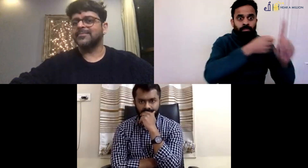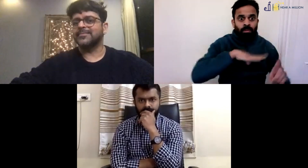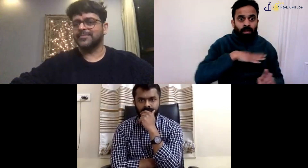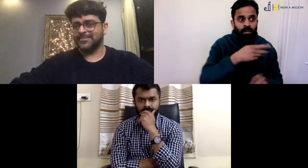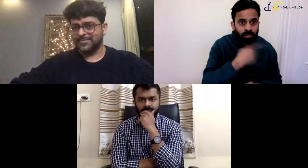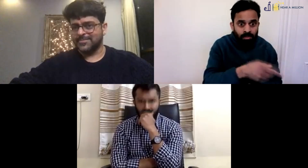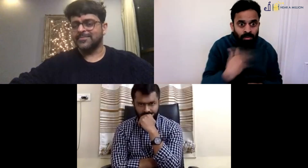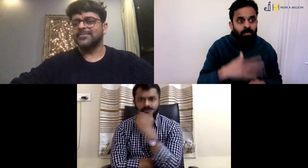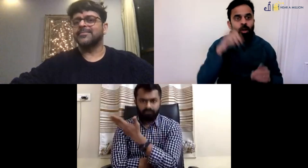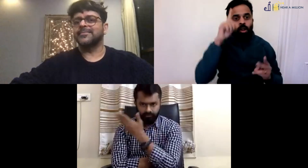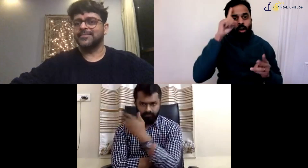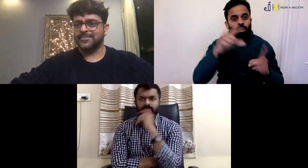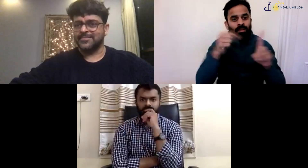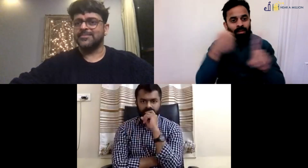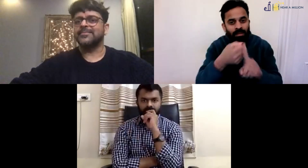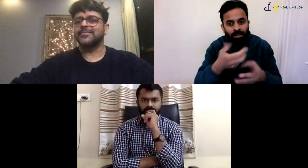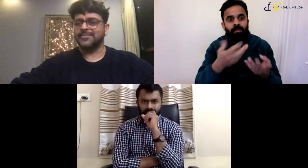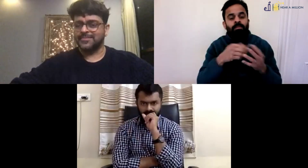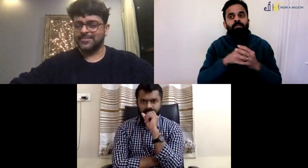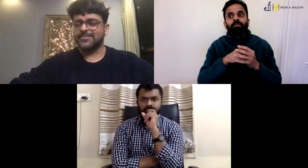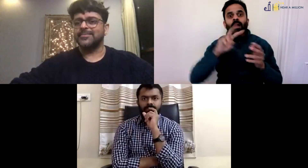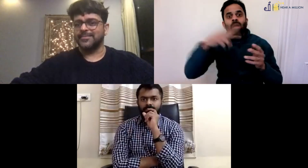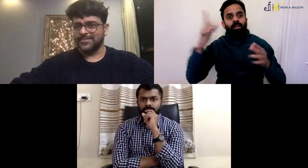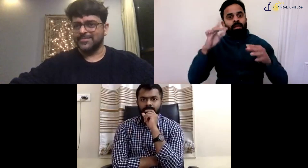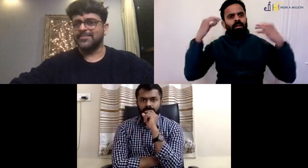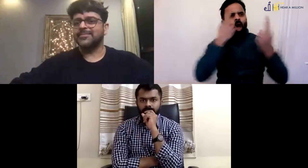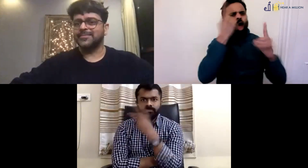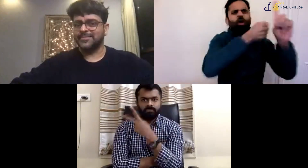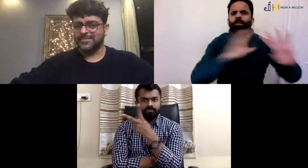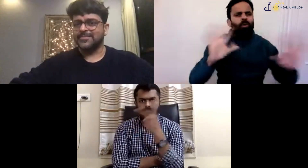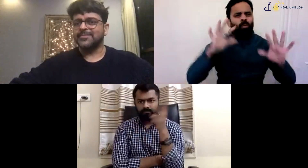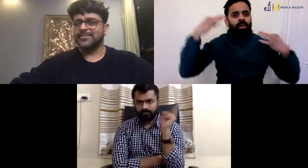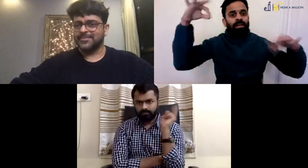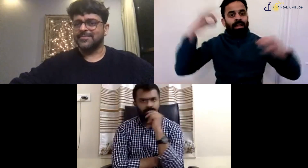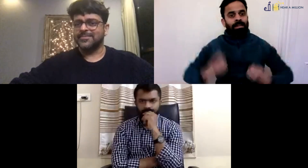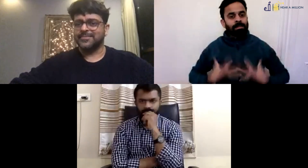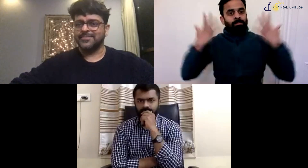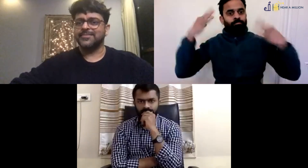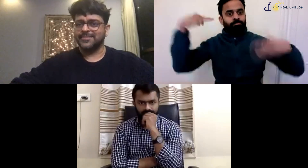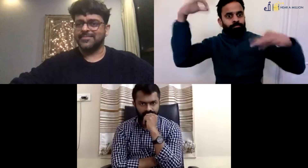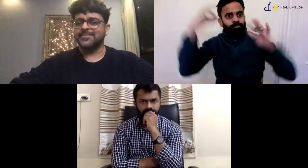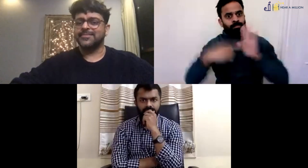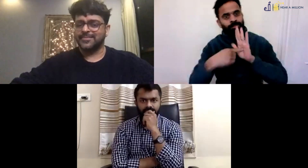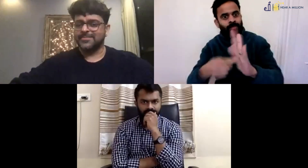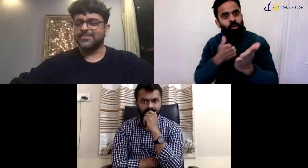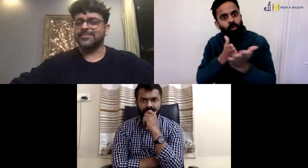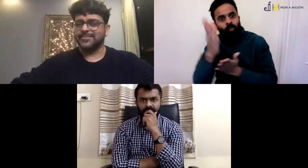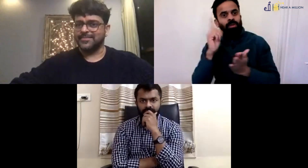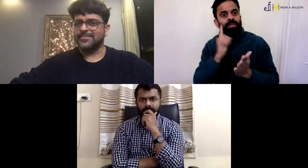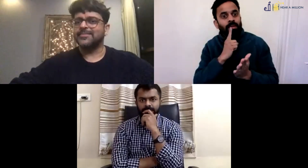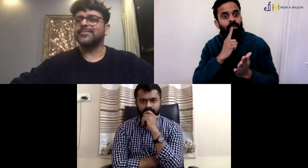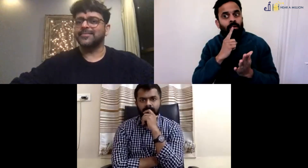much, and there are other organizations in Mumbai. There is not just advocacy, even